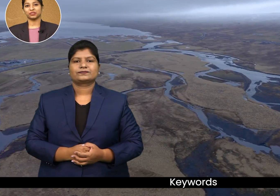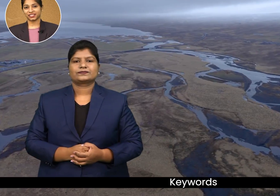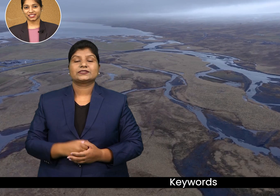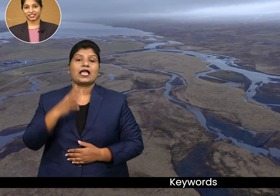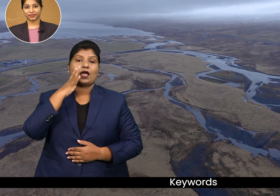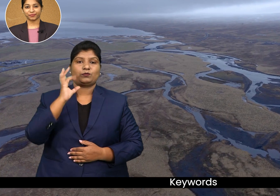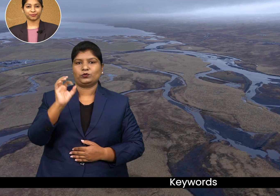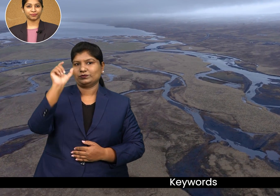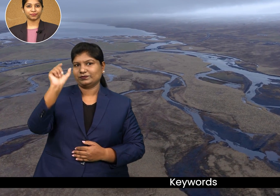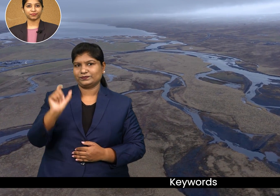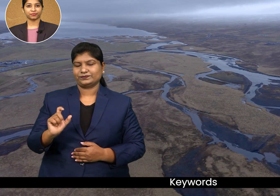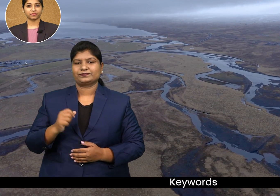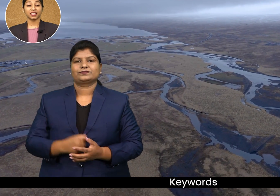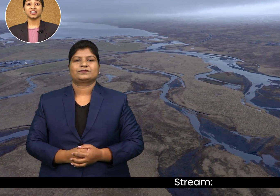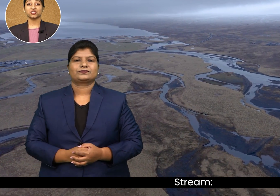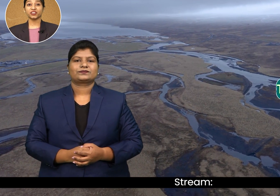keywords.